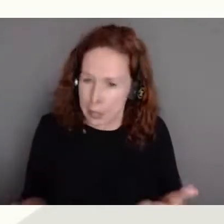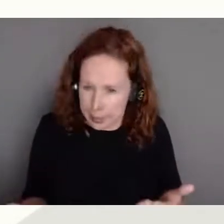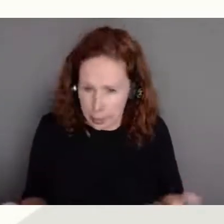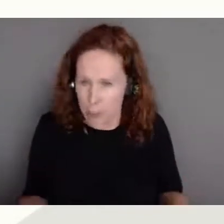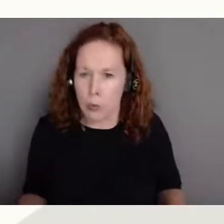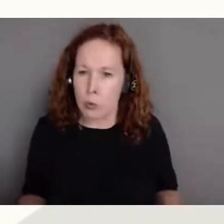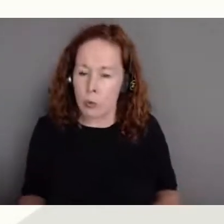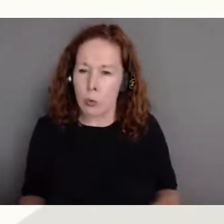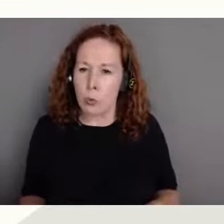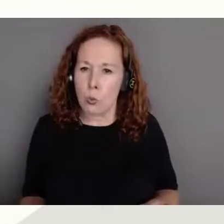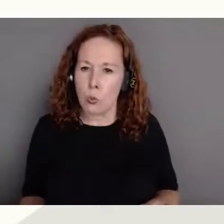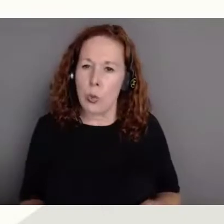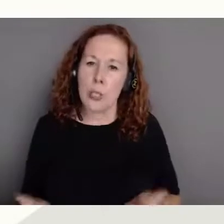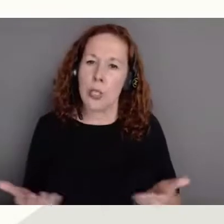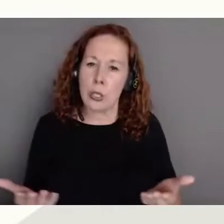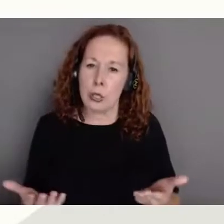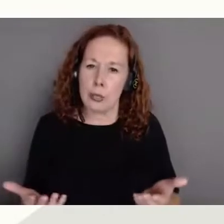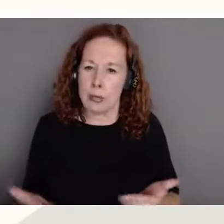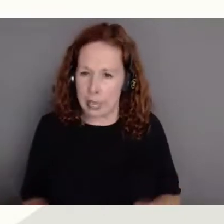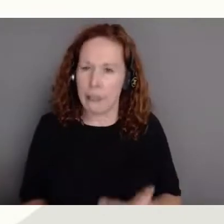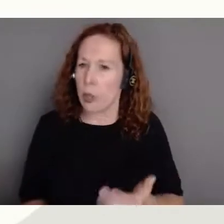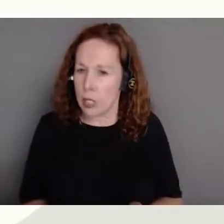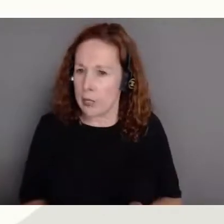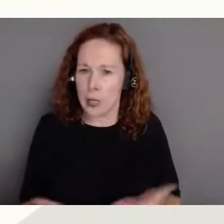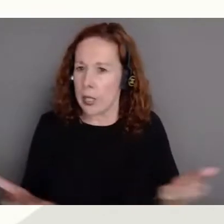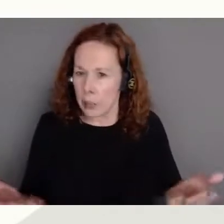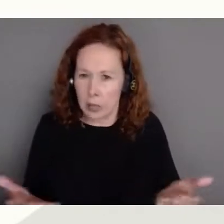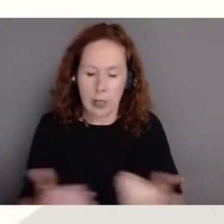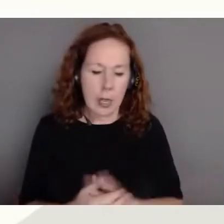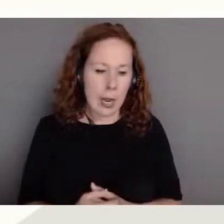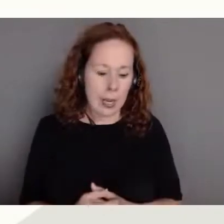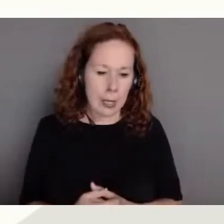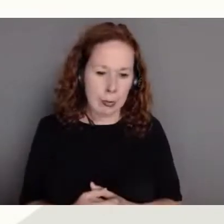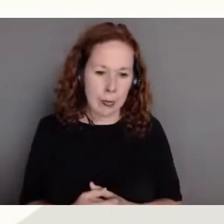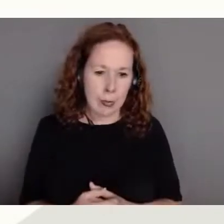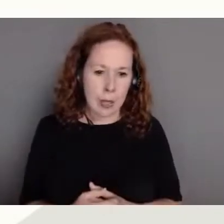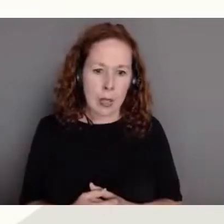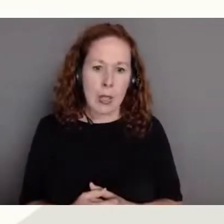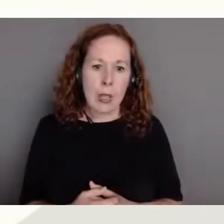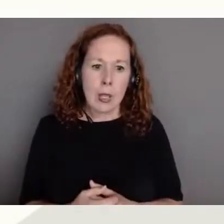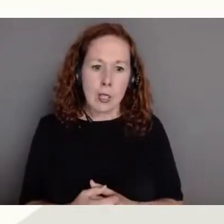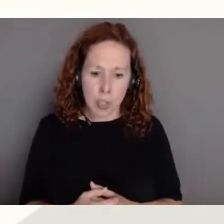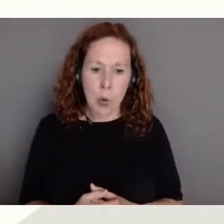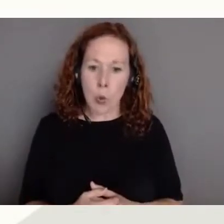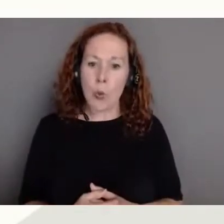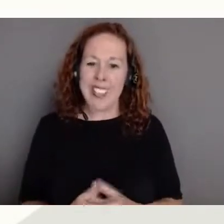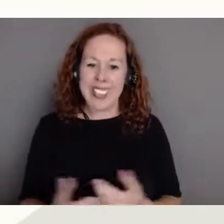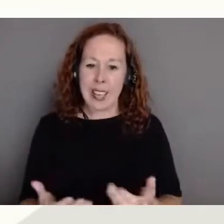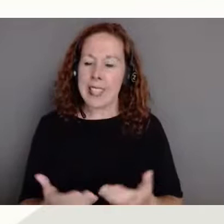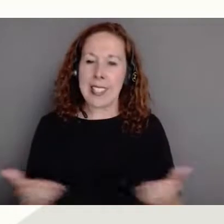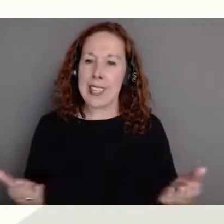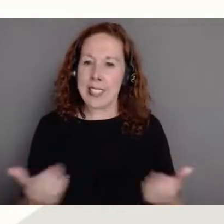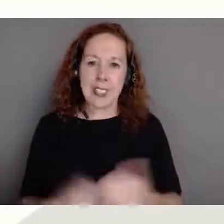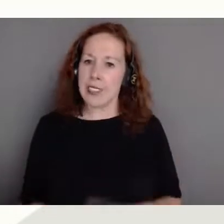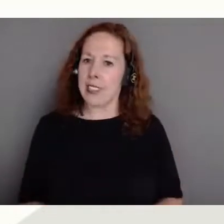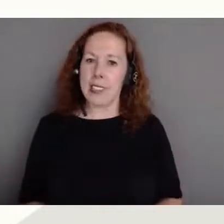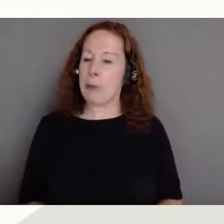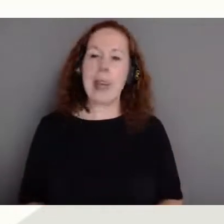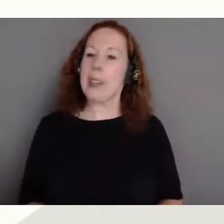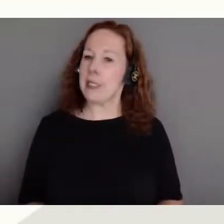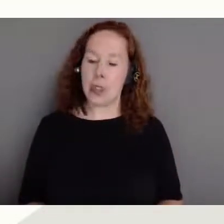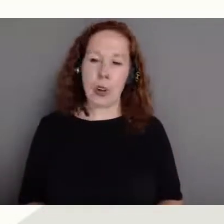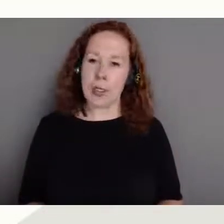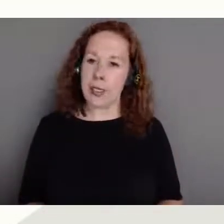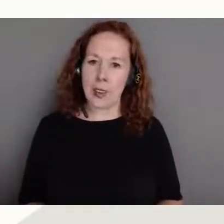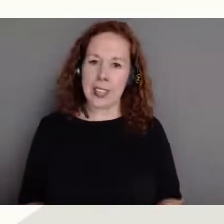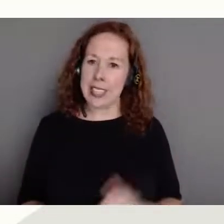up English Yes. when you're Yeah. deaf or hard of hearing. Um, so it's